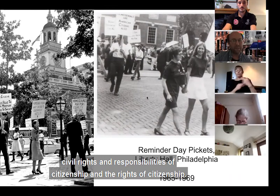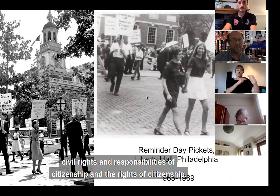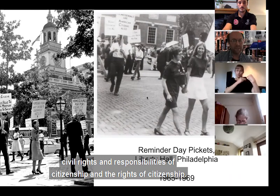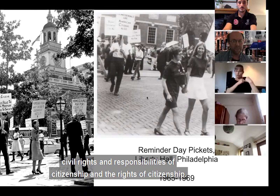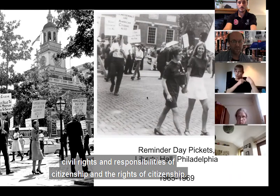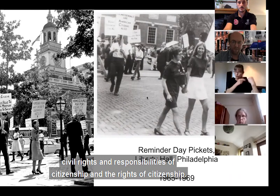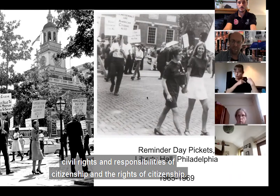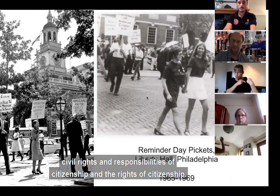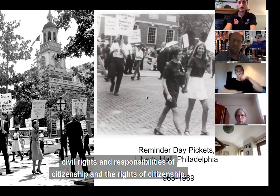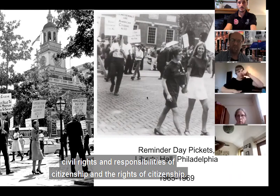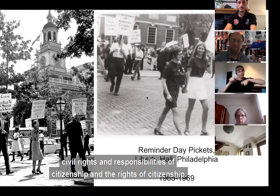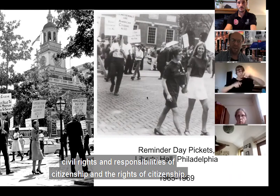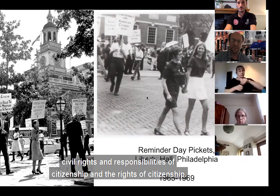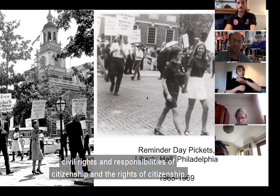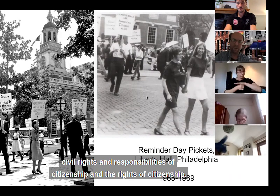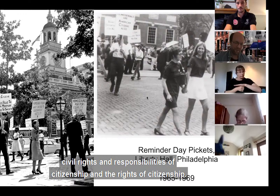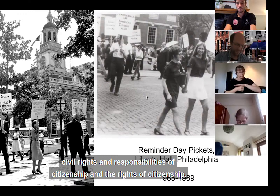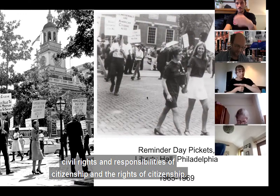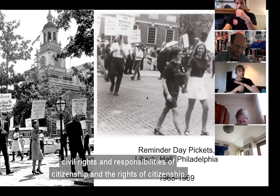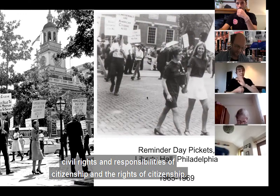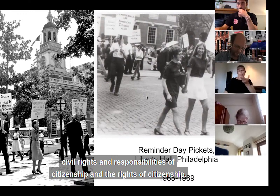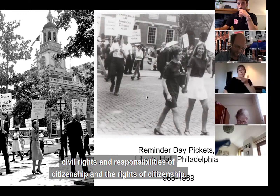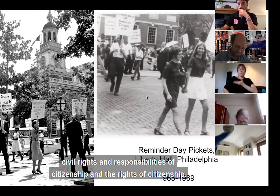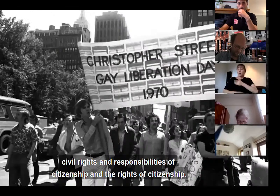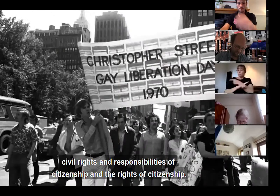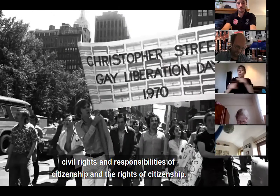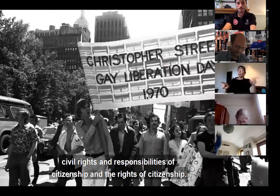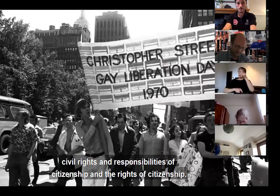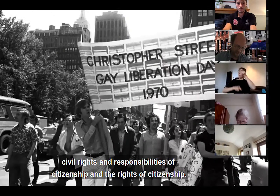responsibilities of citizenship and the rights of citizenship.